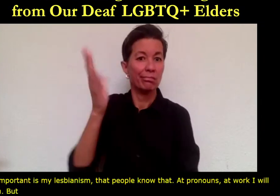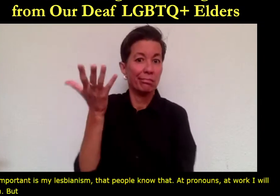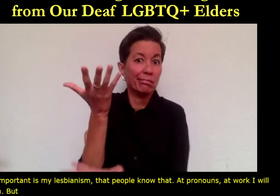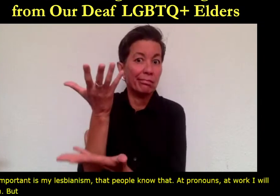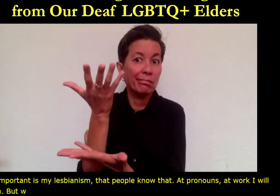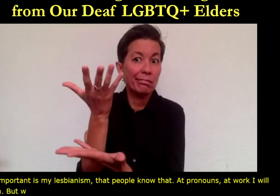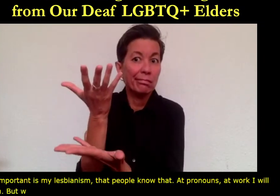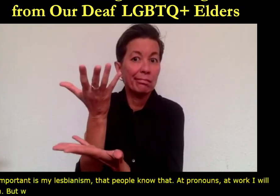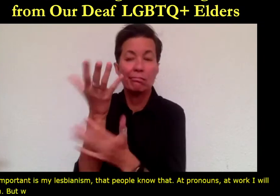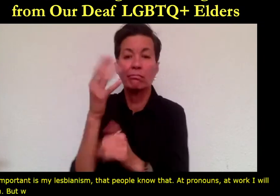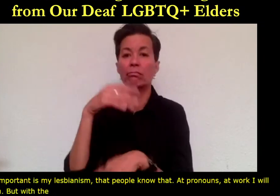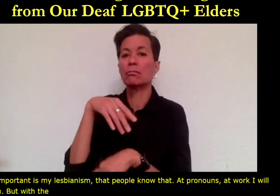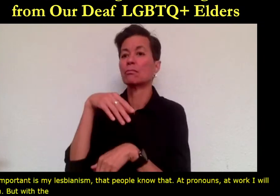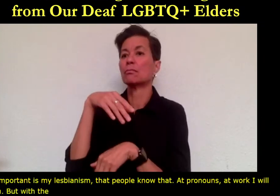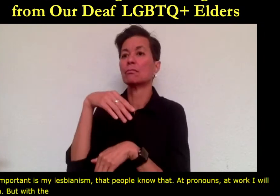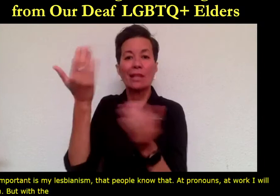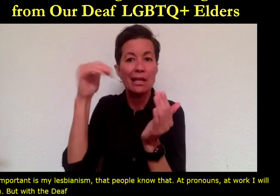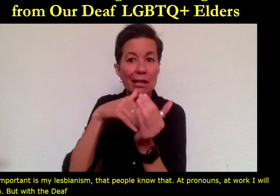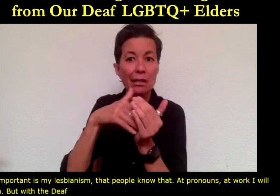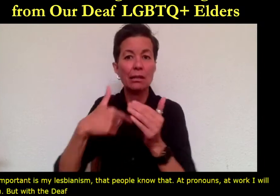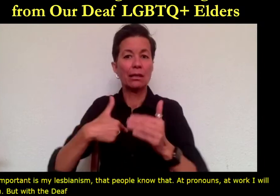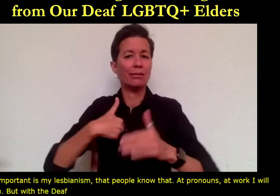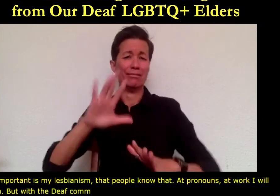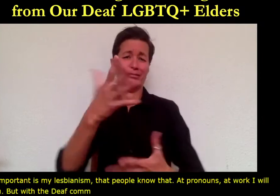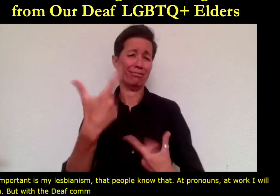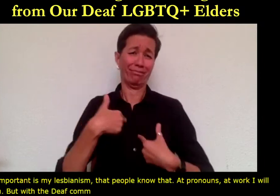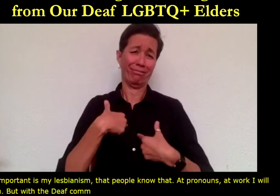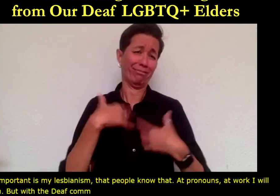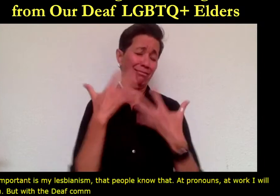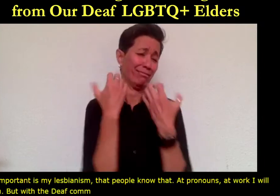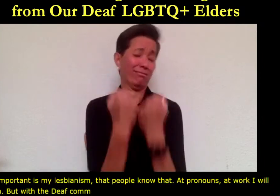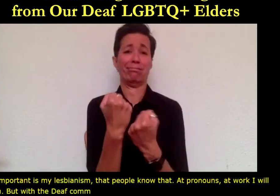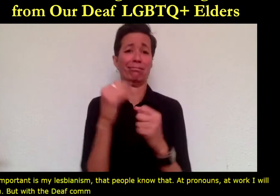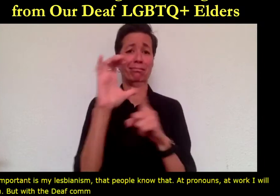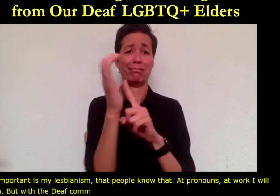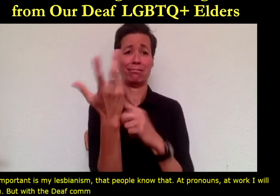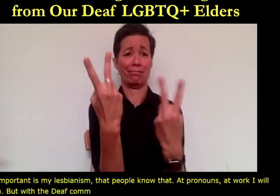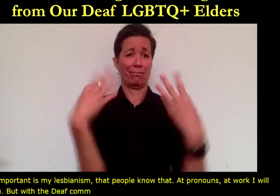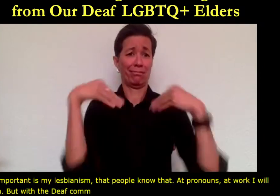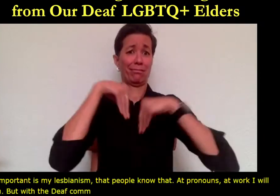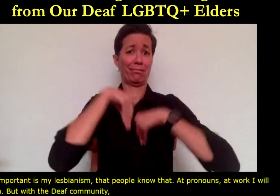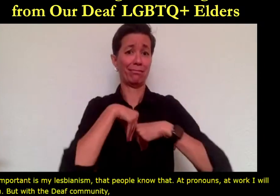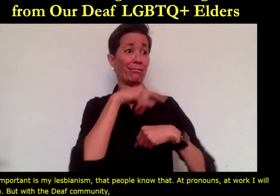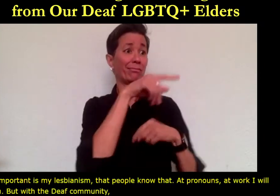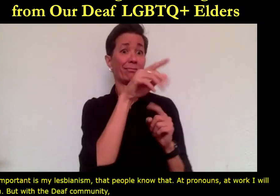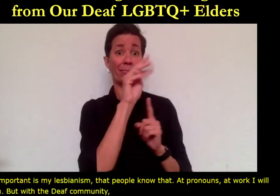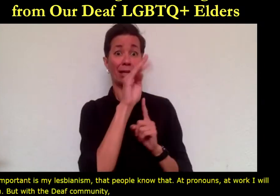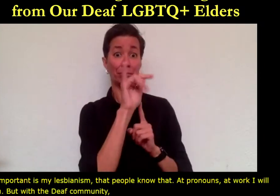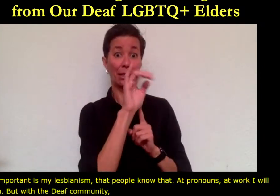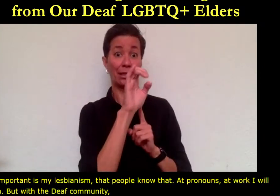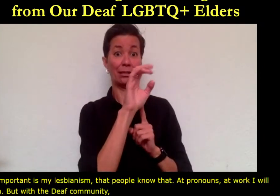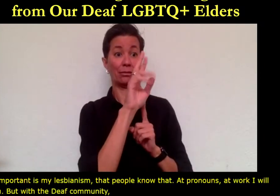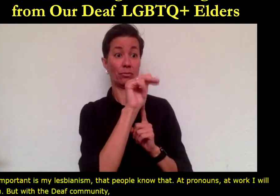and hearing culture, I don't know. Again, you know, look at me. I'm very, I have a very strong